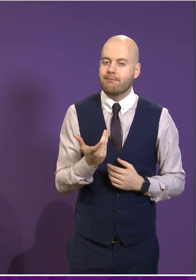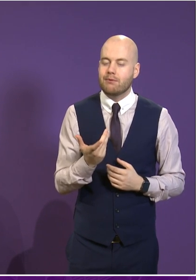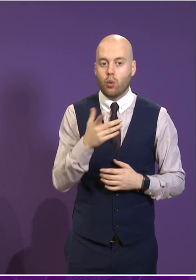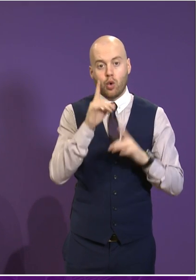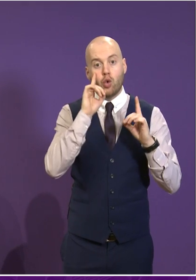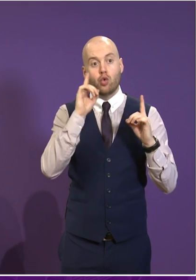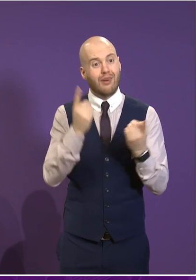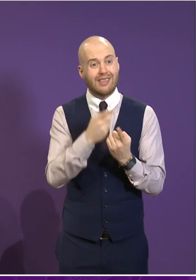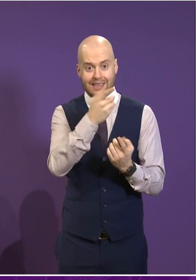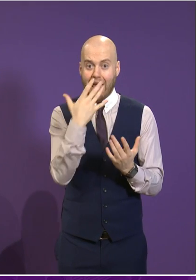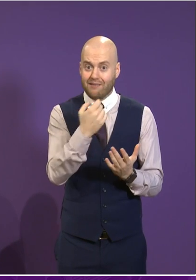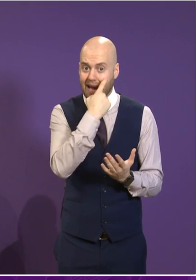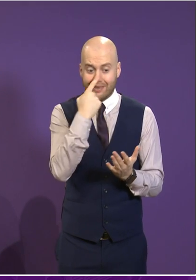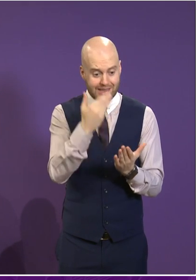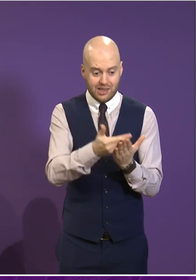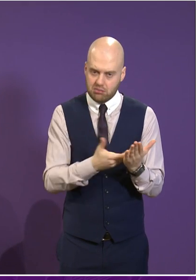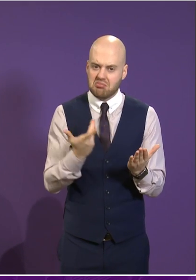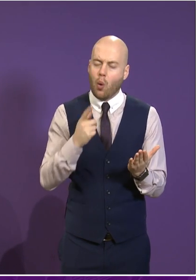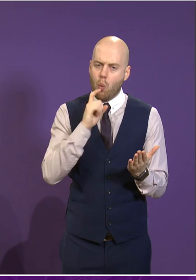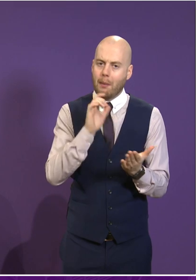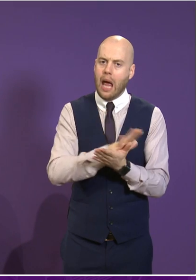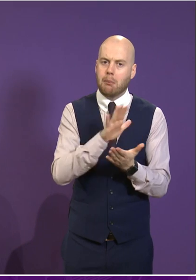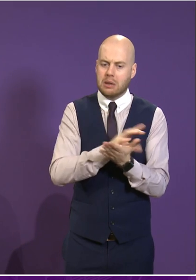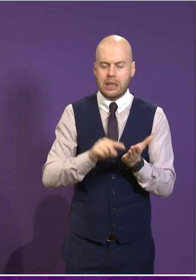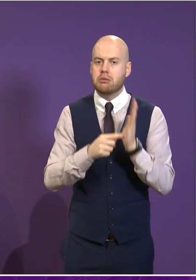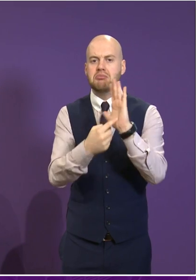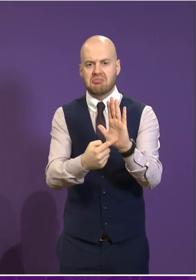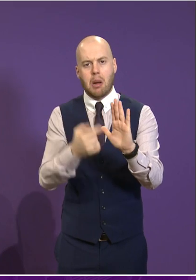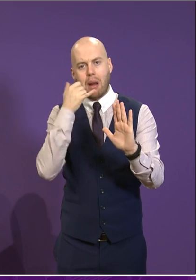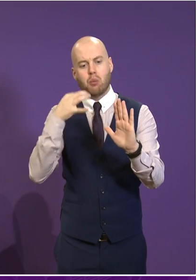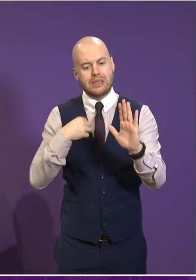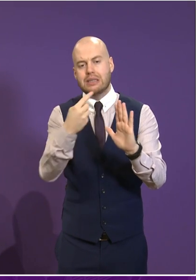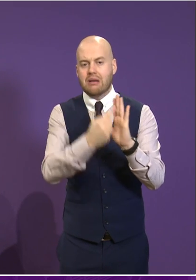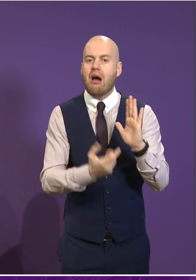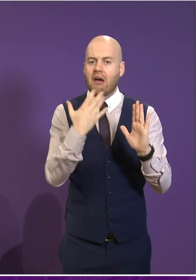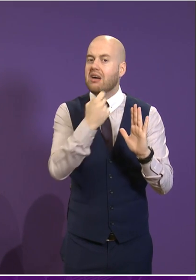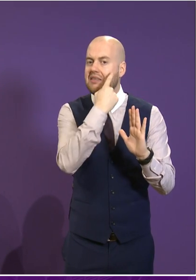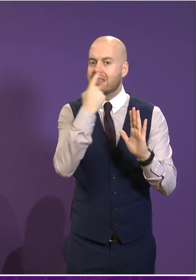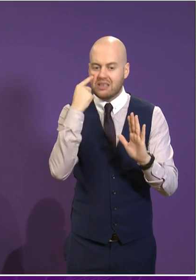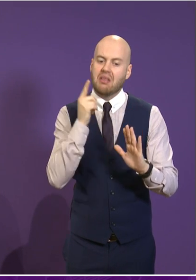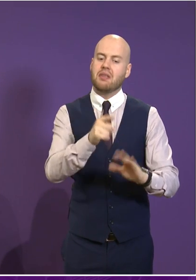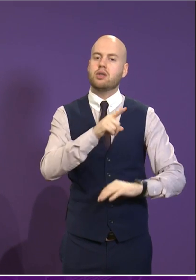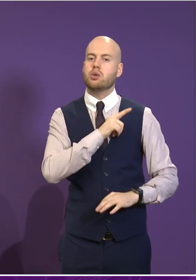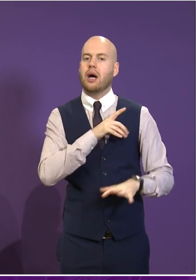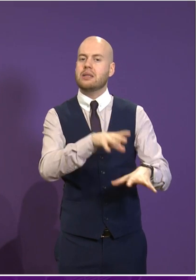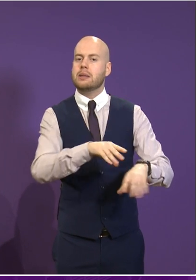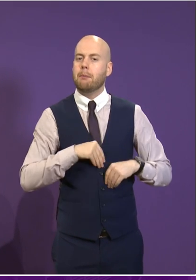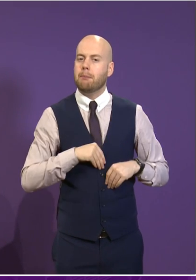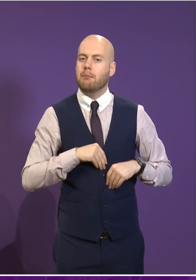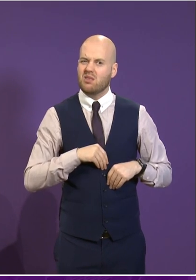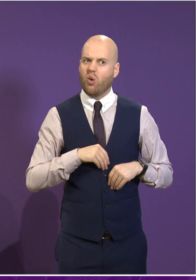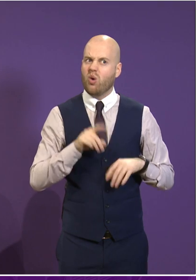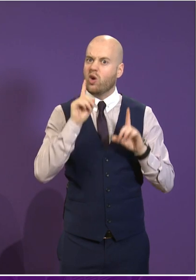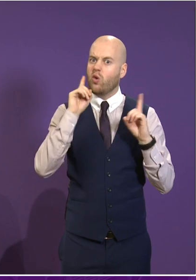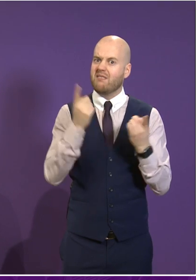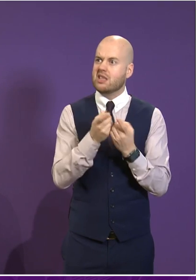universities will publish that up front and make it clear that they do make contextualised offers based on that kind of evidence, so it's very open and transparent.